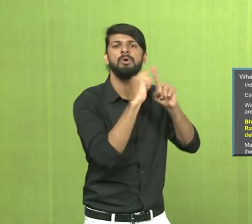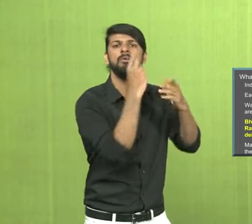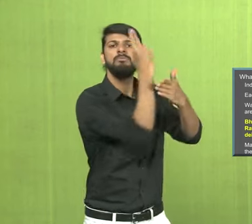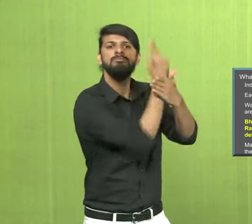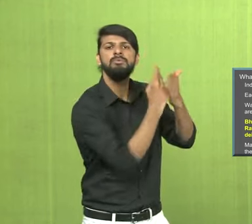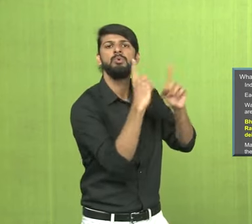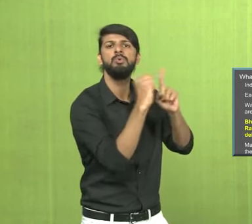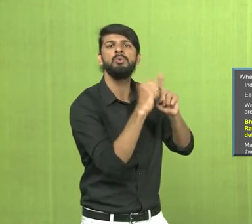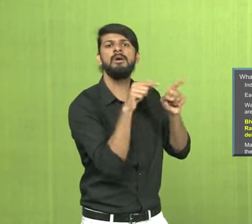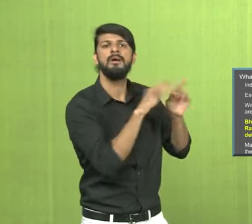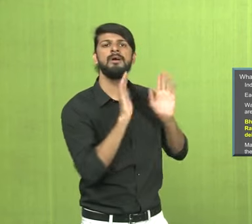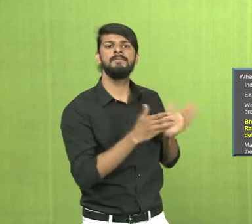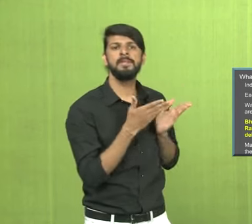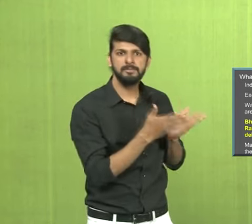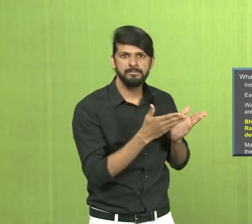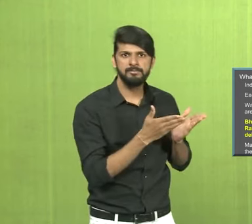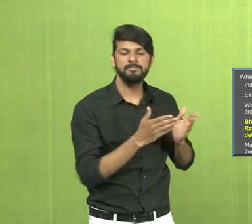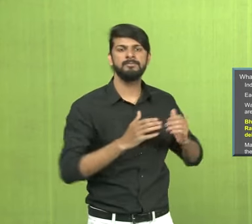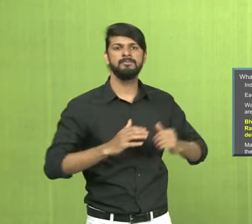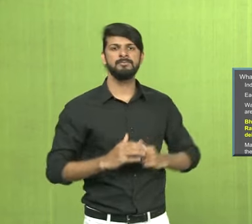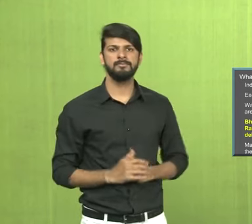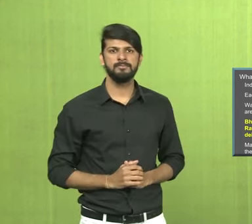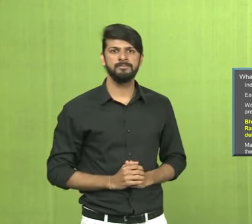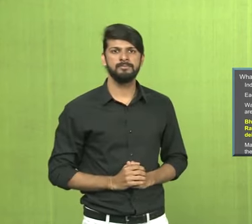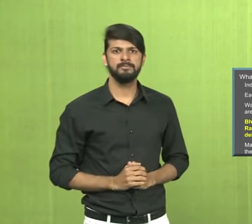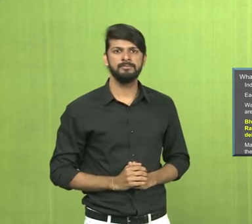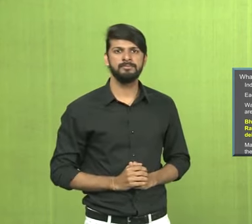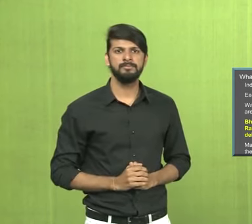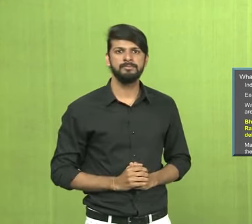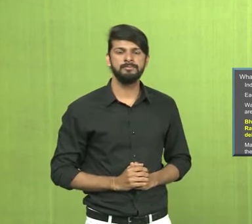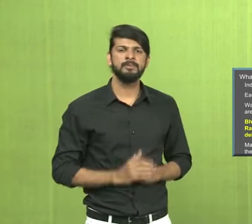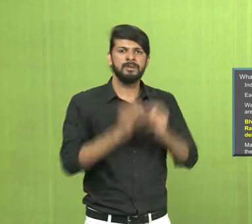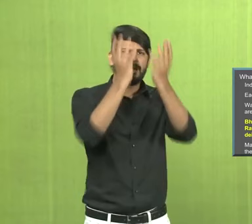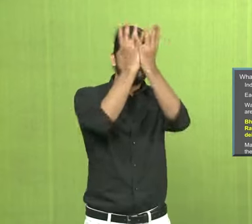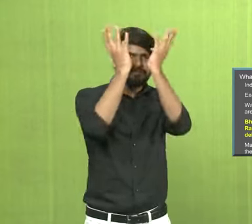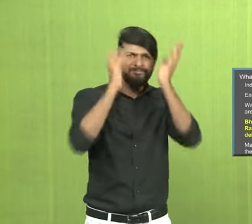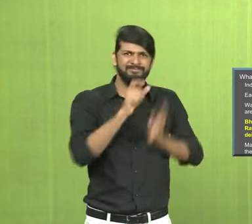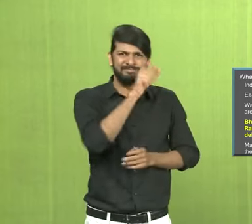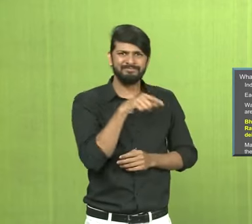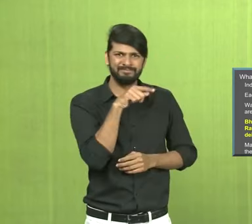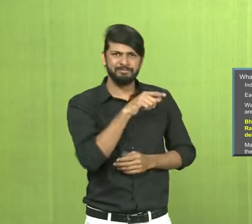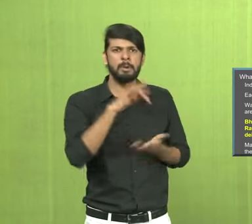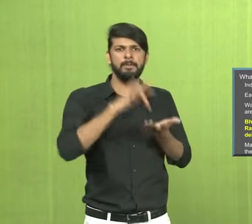These kind of artwork focuses on various themes. It could be harvest, it could be celebration of festivals.